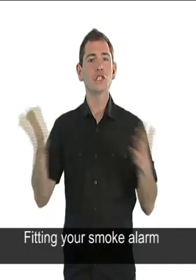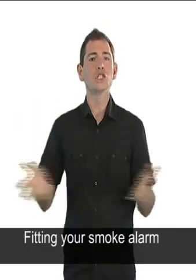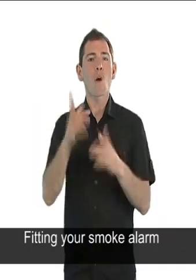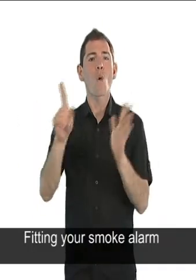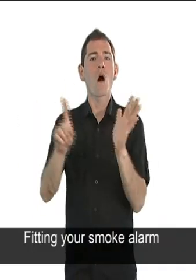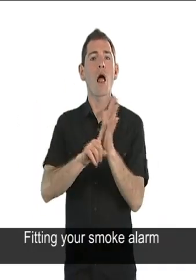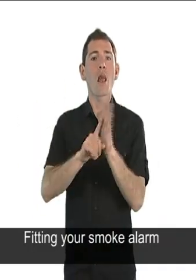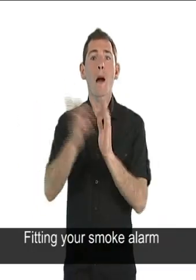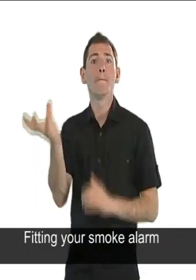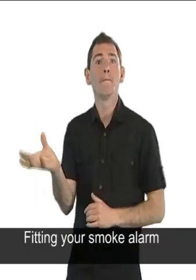Fitting your smoke alarm.